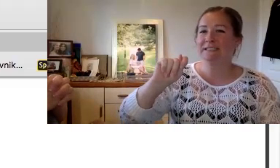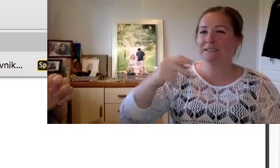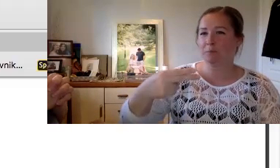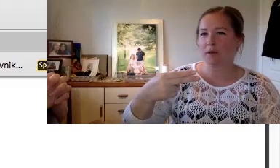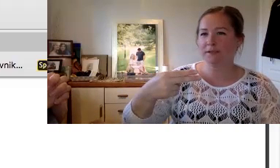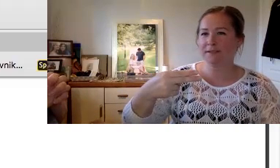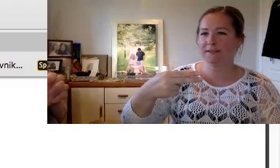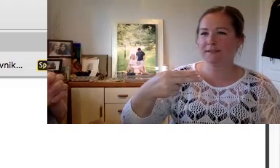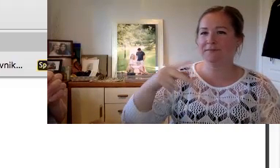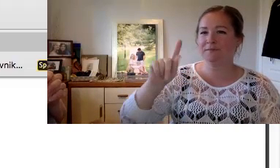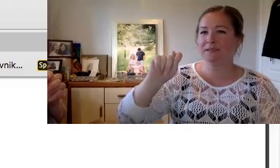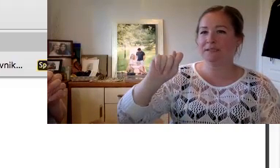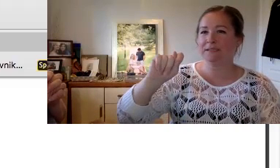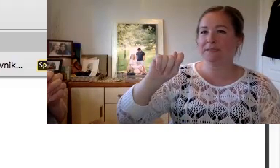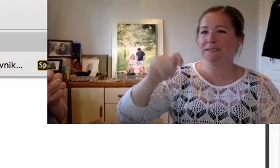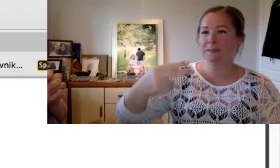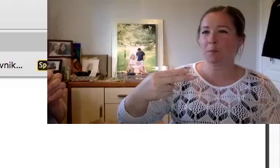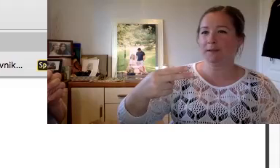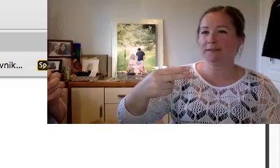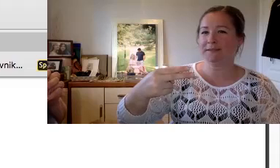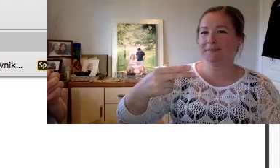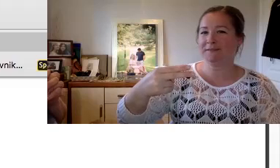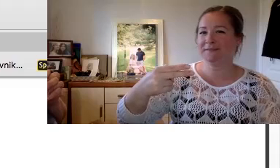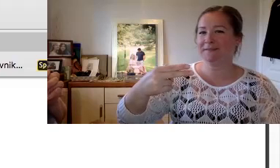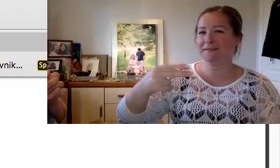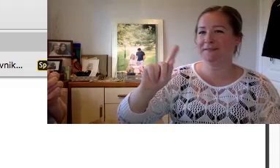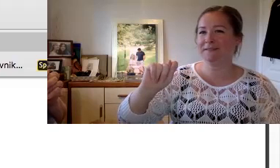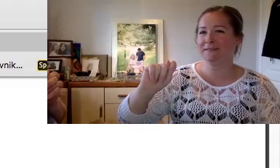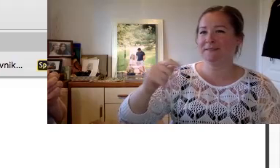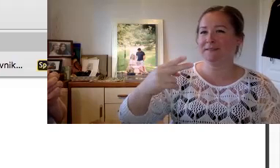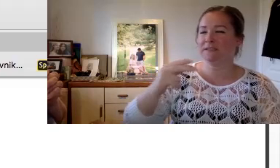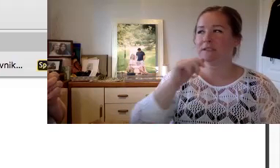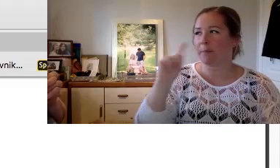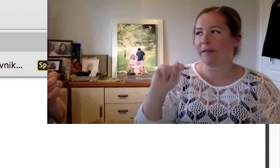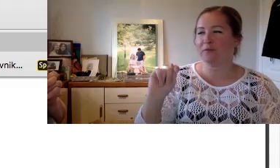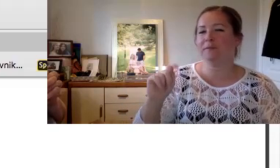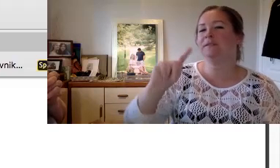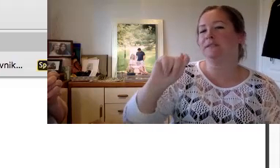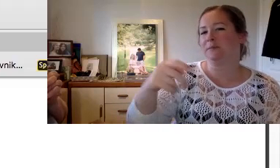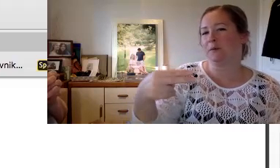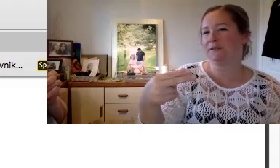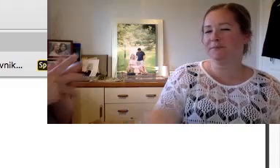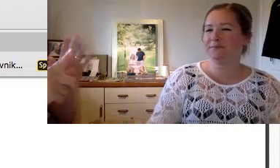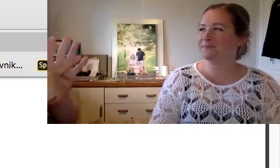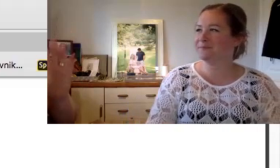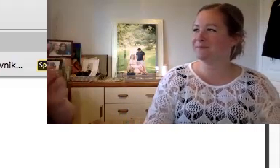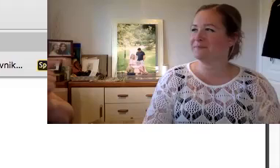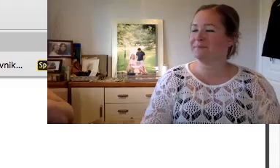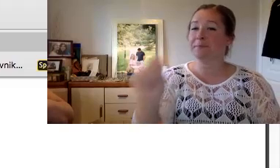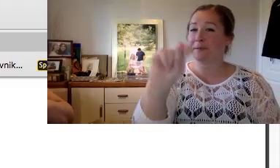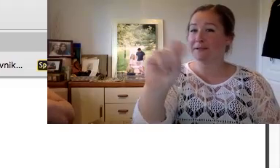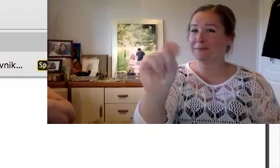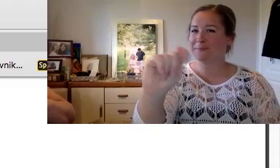words. Tim Hortons, T and an H. Tim Hortons. Not bathroom. Show